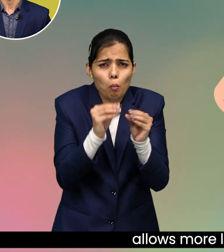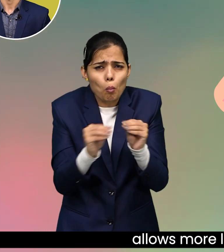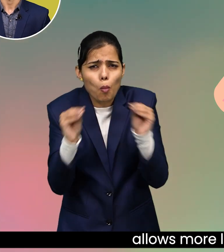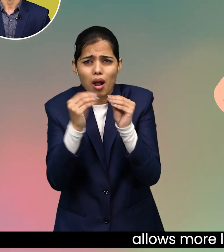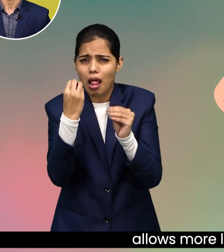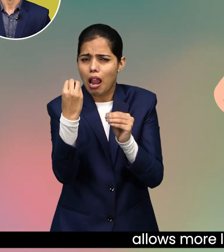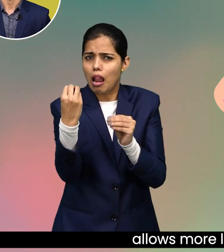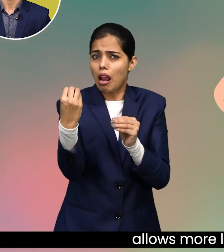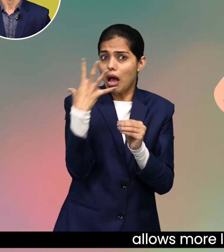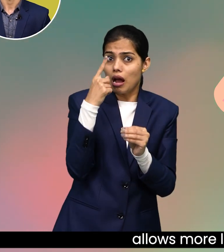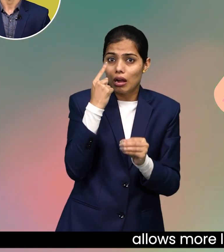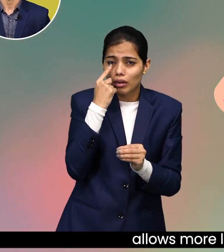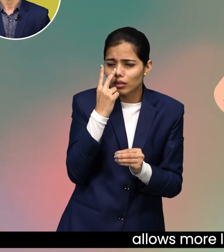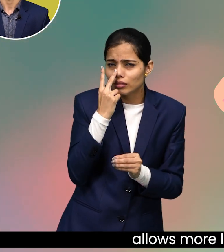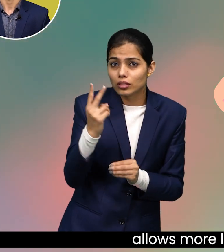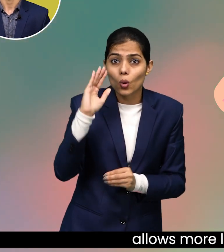eyes.